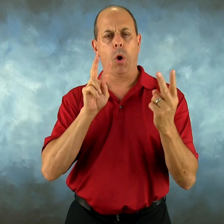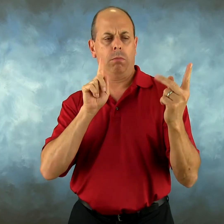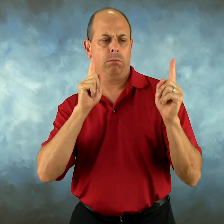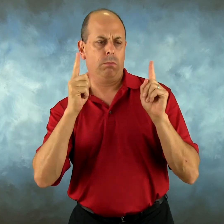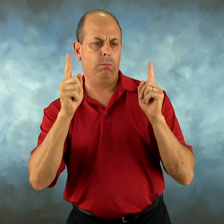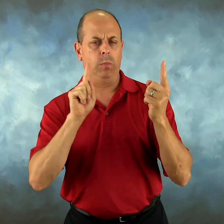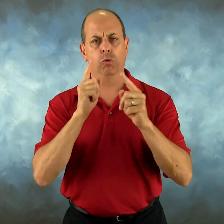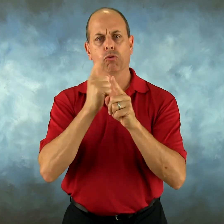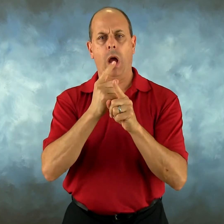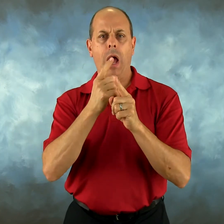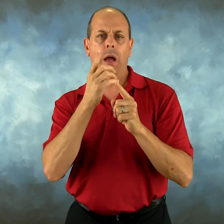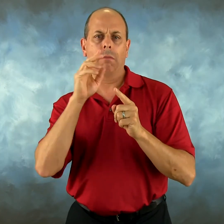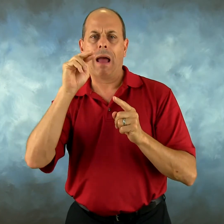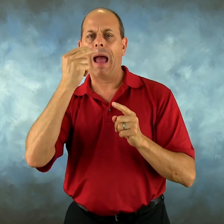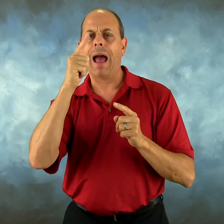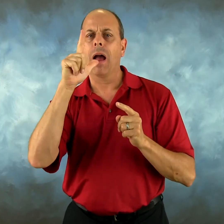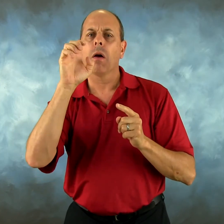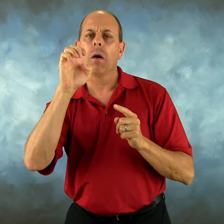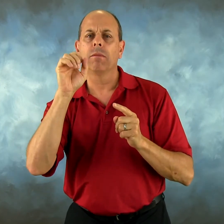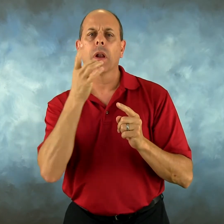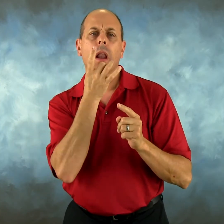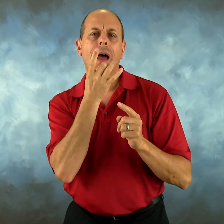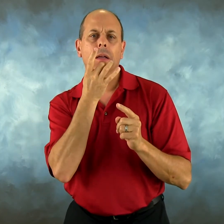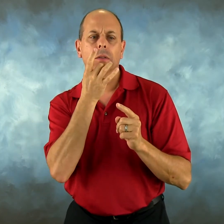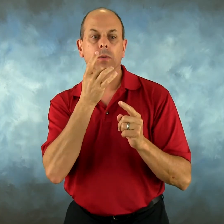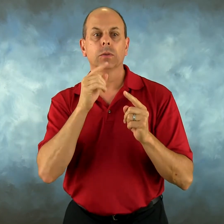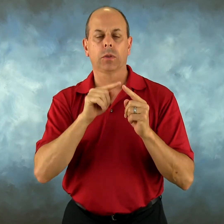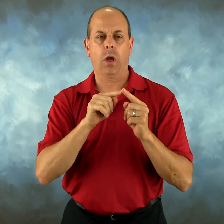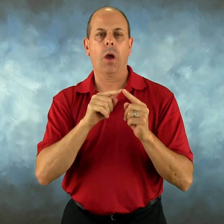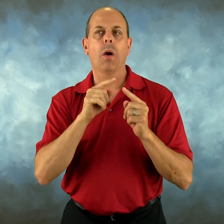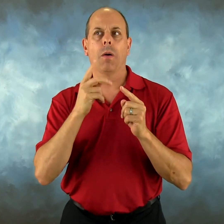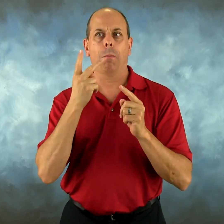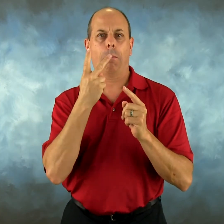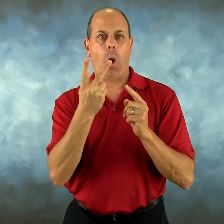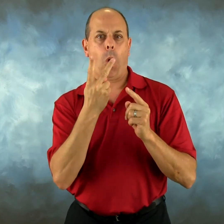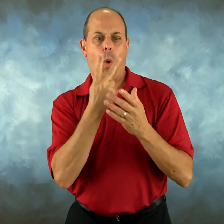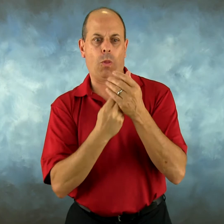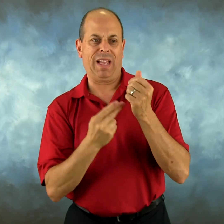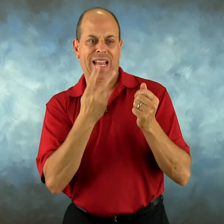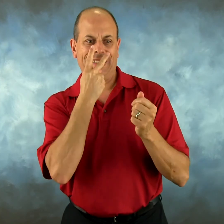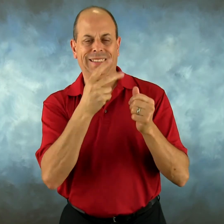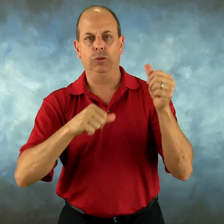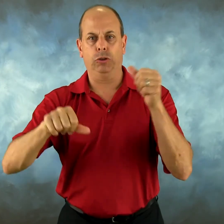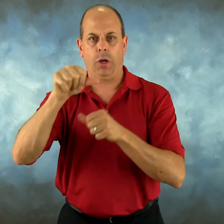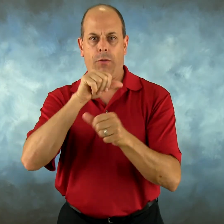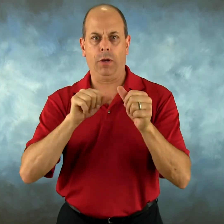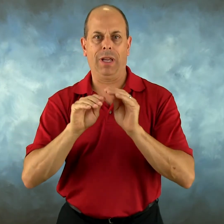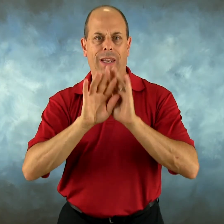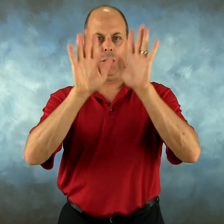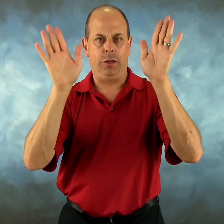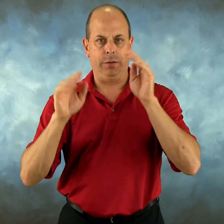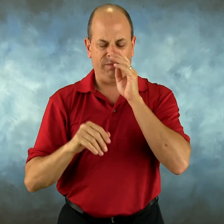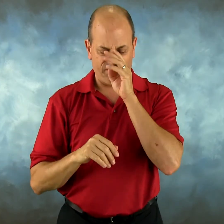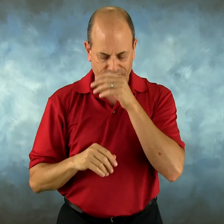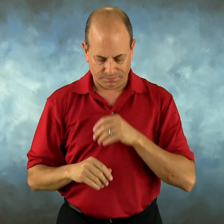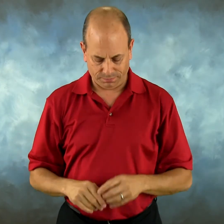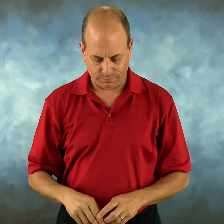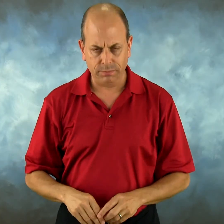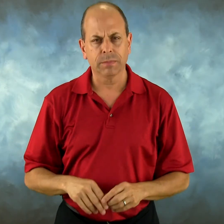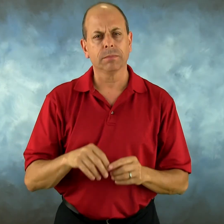who's beside you, they won't be able to see you. They'll have a shadow on their face. So you want to adjust to have a lighting so that